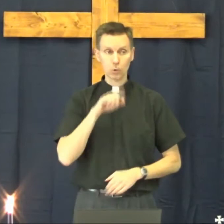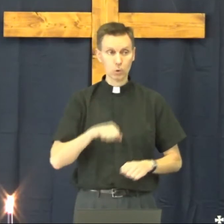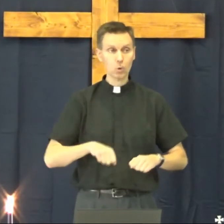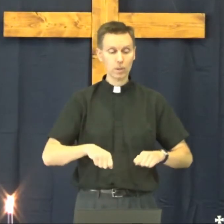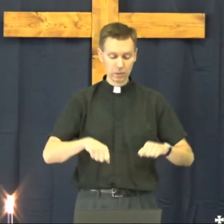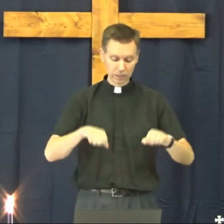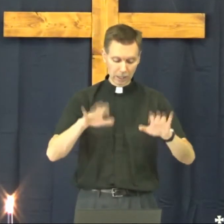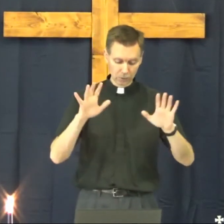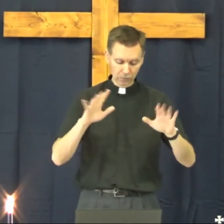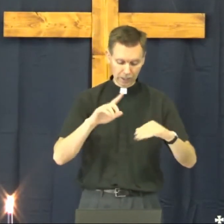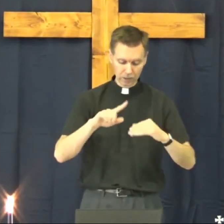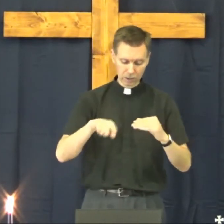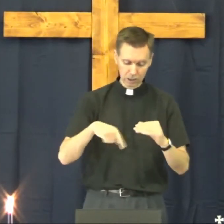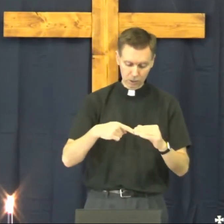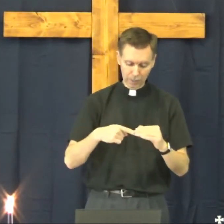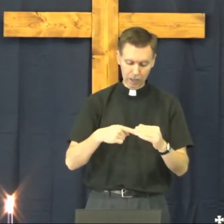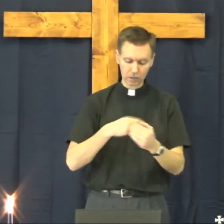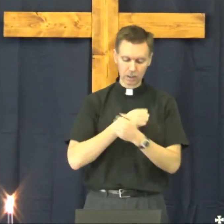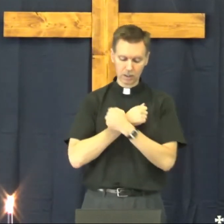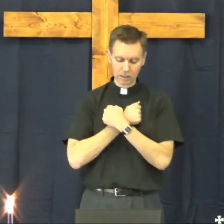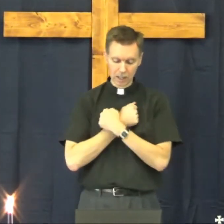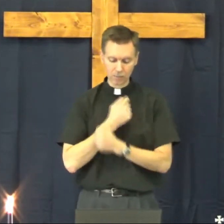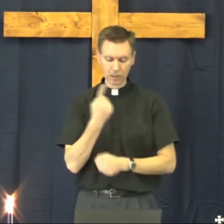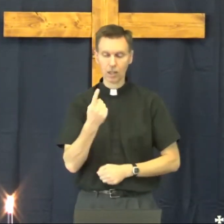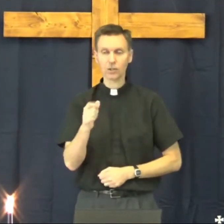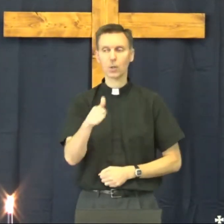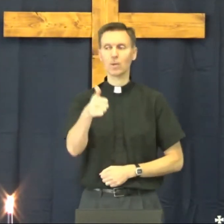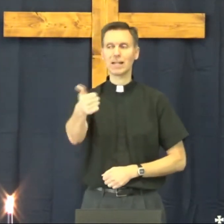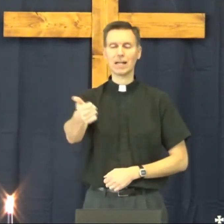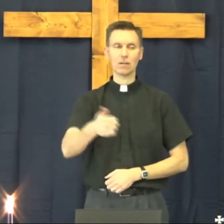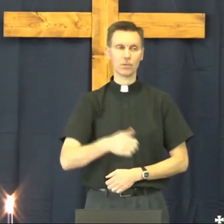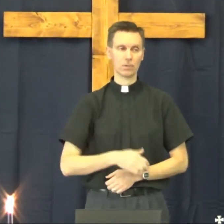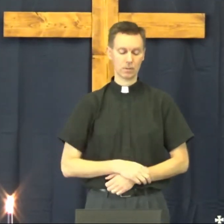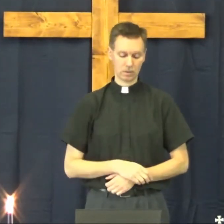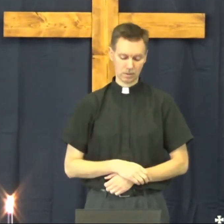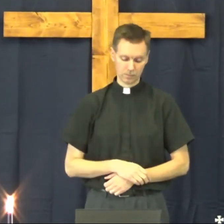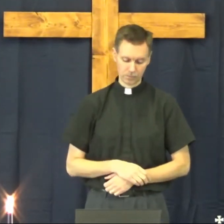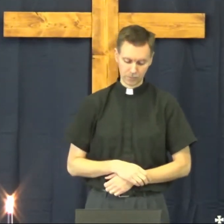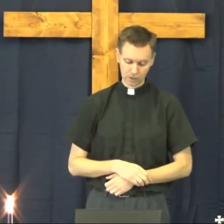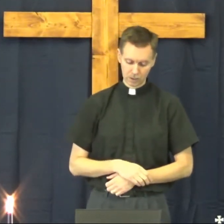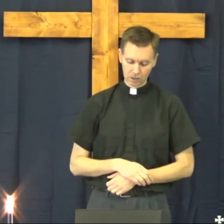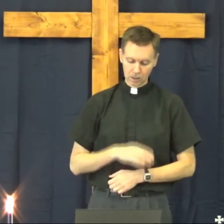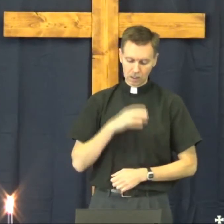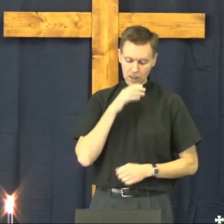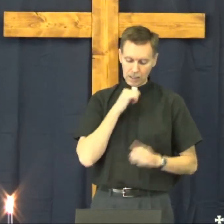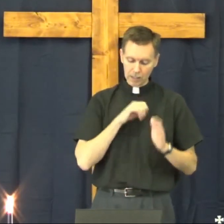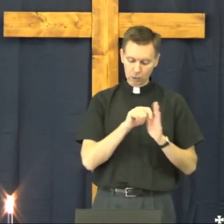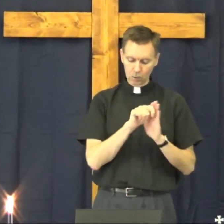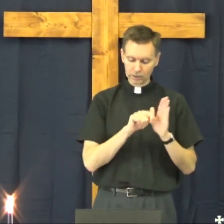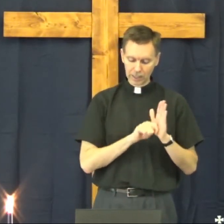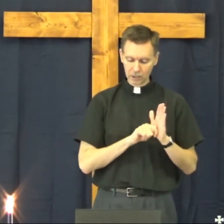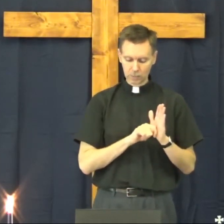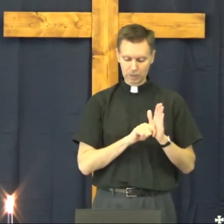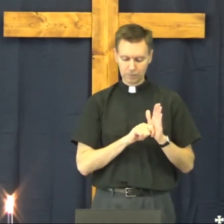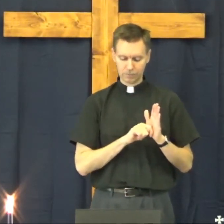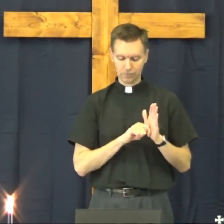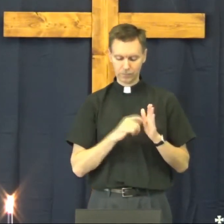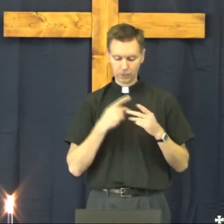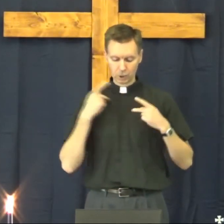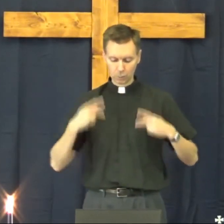True sacrifice is about loving someone else. In the Old Testament, the